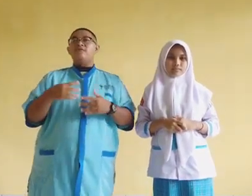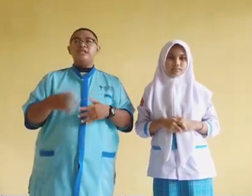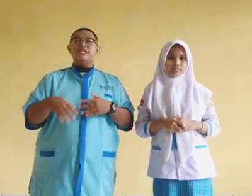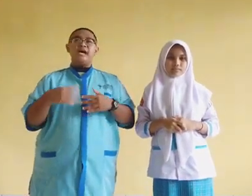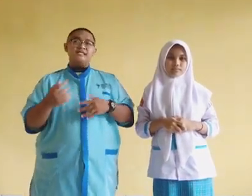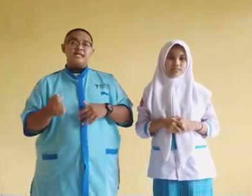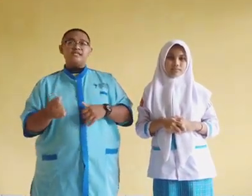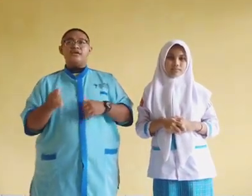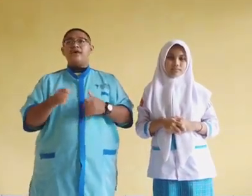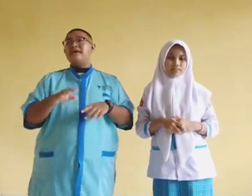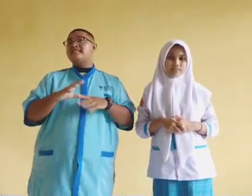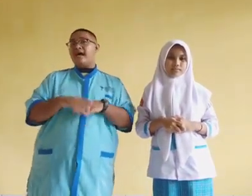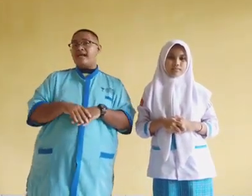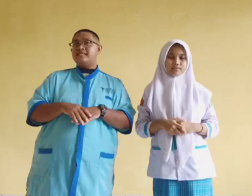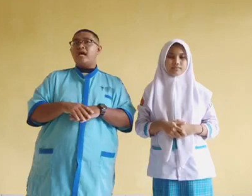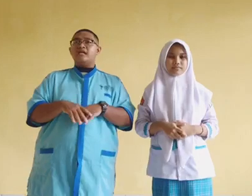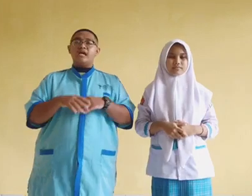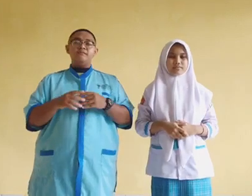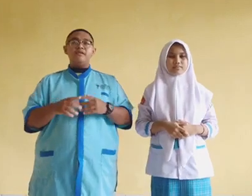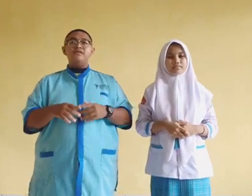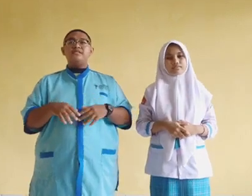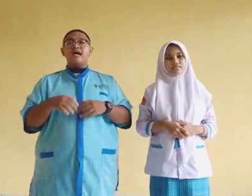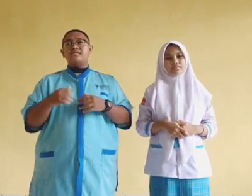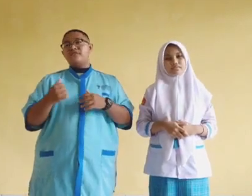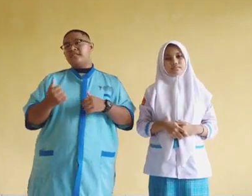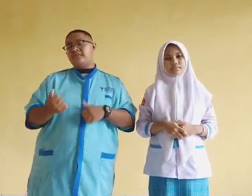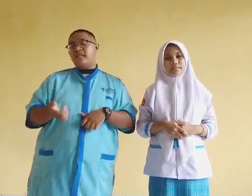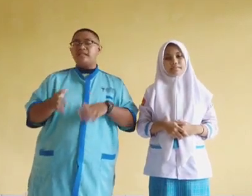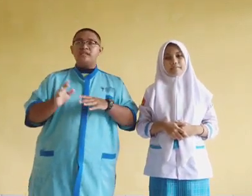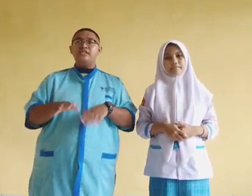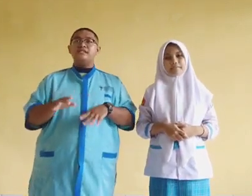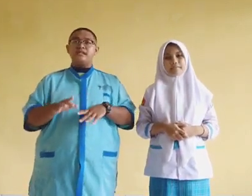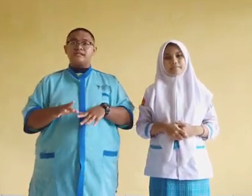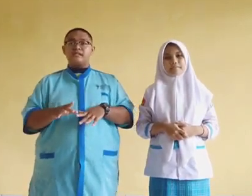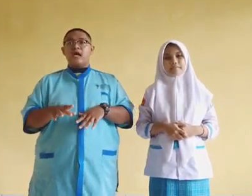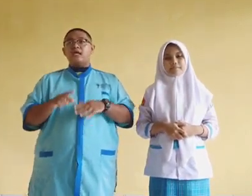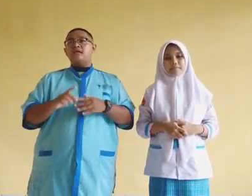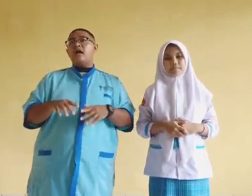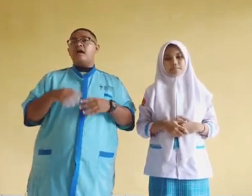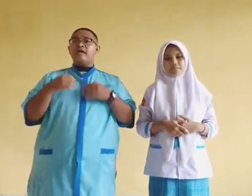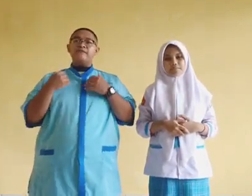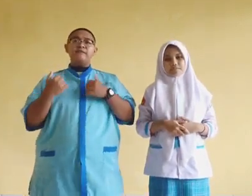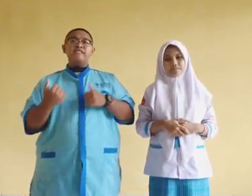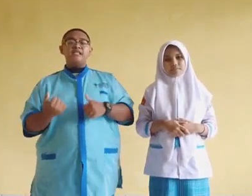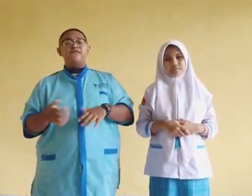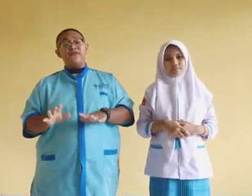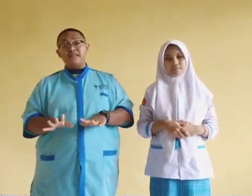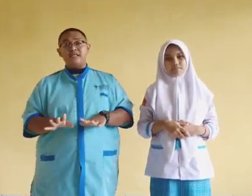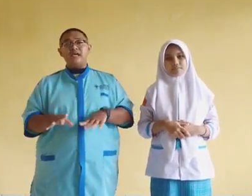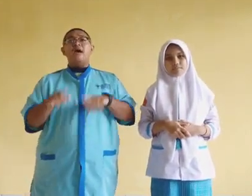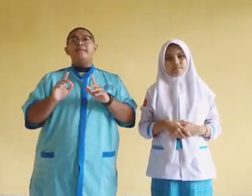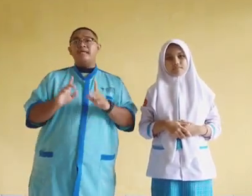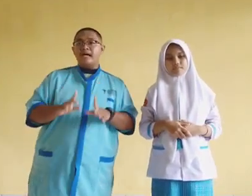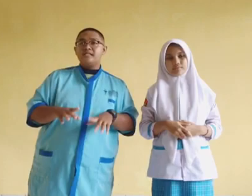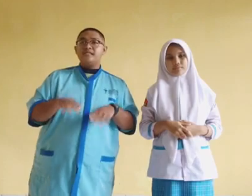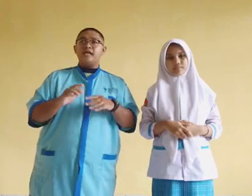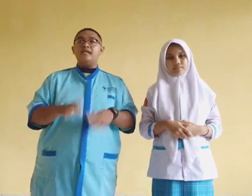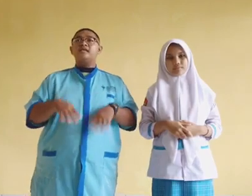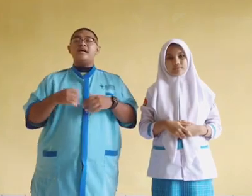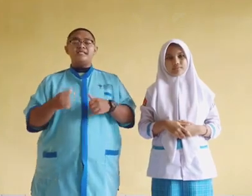Water hyacinths, or rice husk, can be used as renewable energy source that are environmentally friendly because they can't